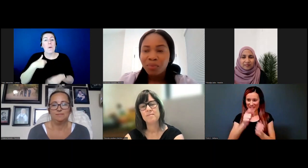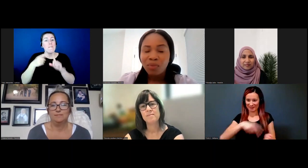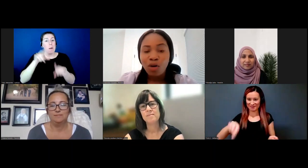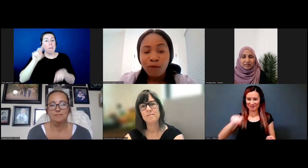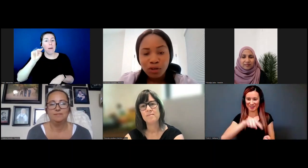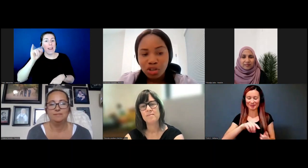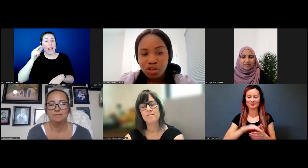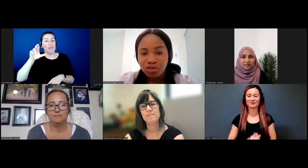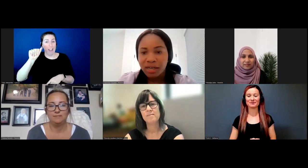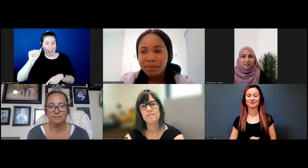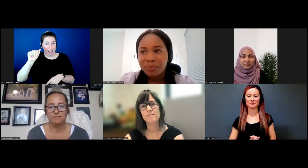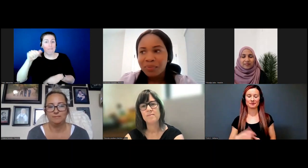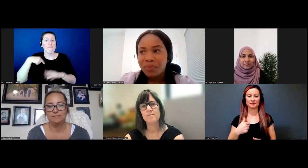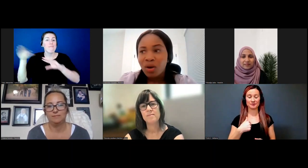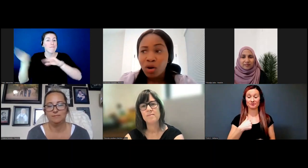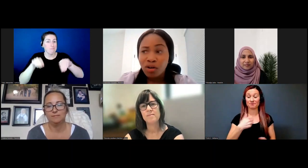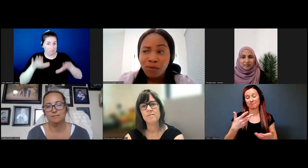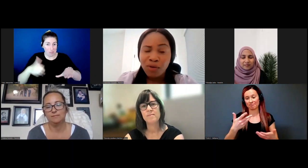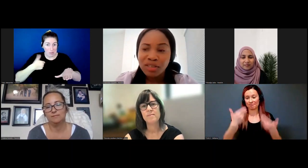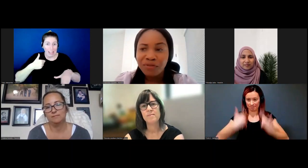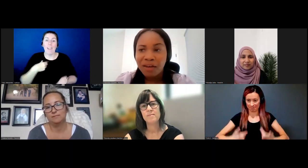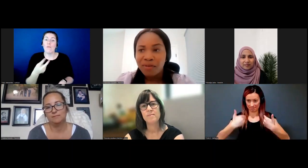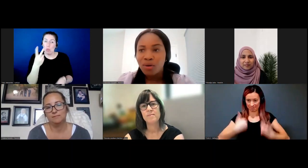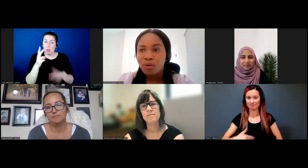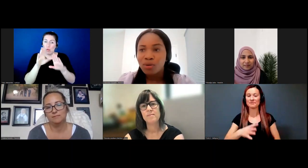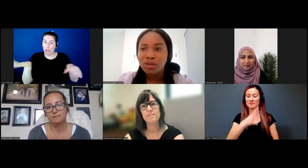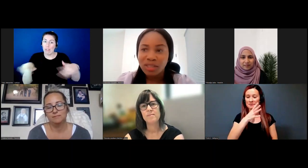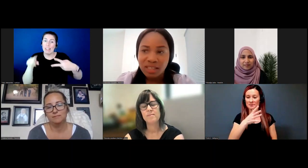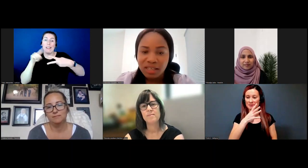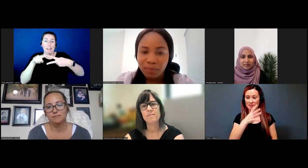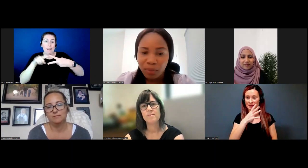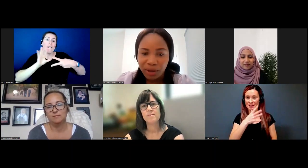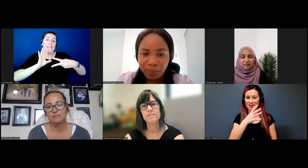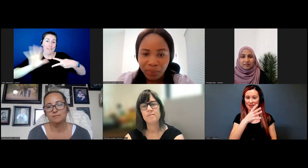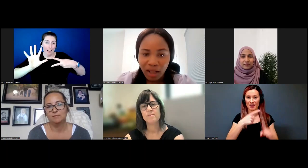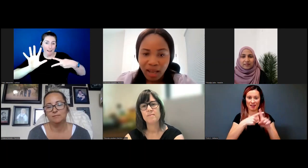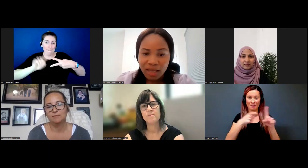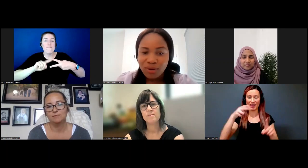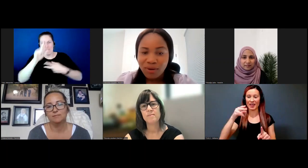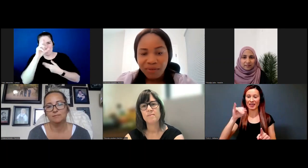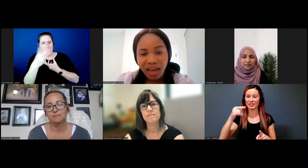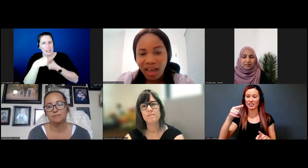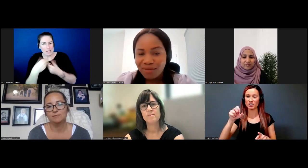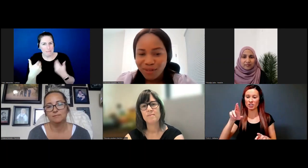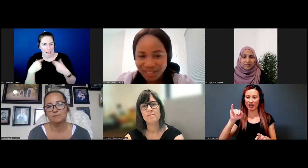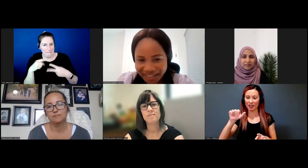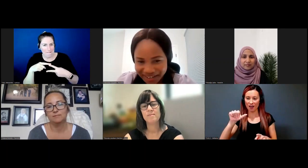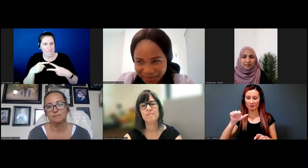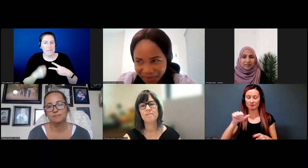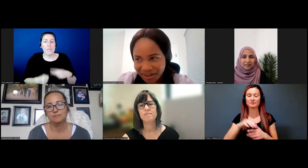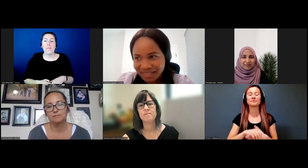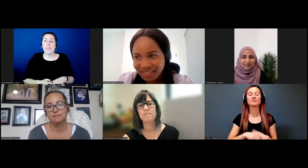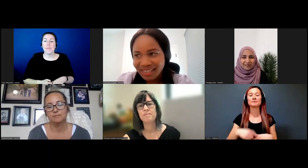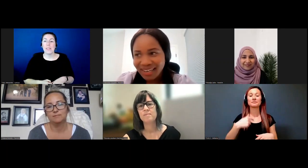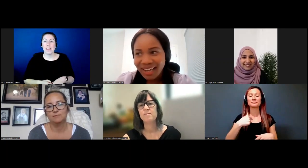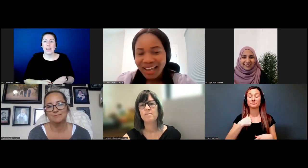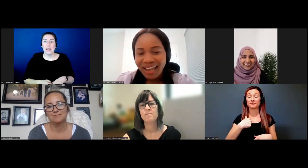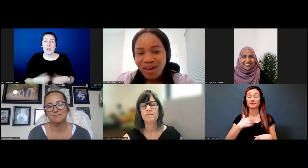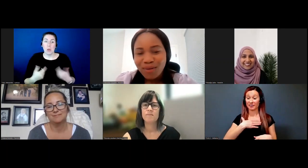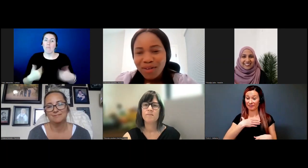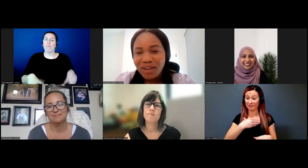mother of 2 children, one of whom is a 5-year-old autistic boy. So I think I have the first-hand